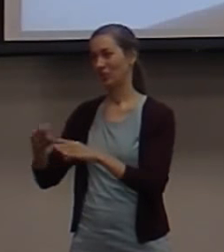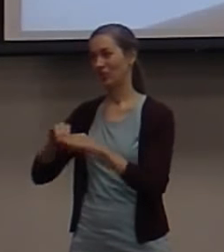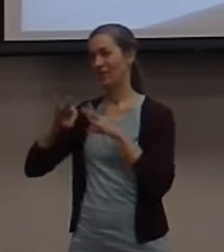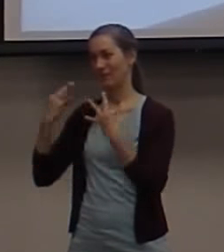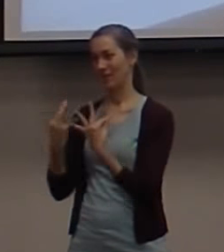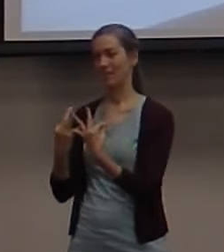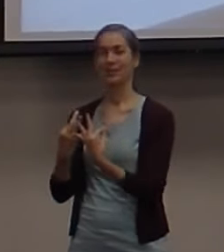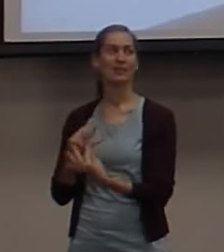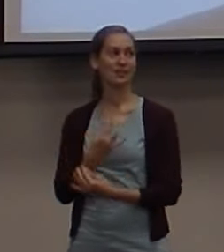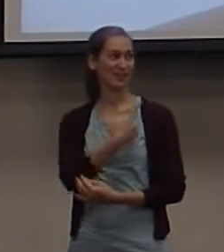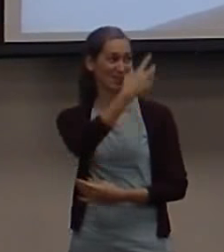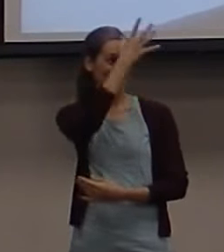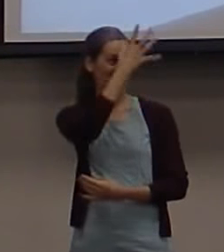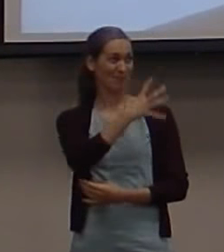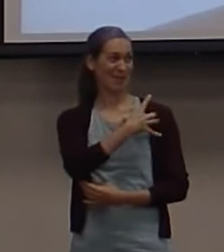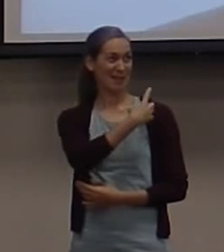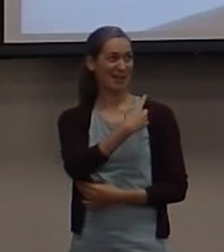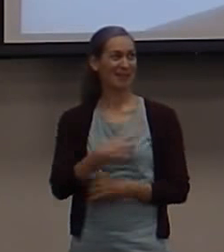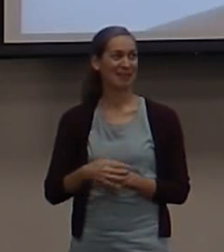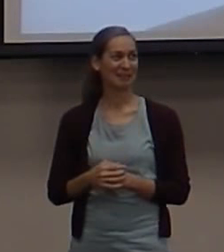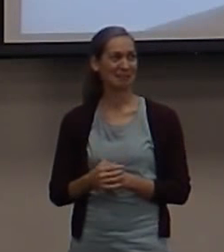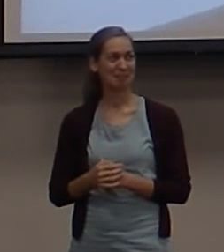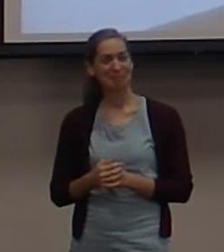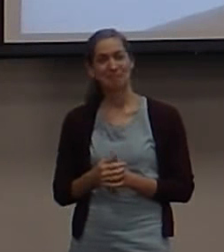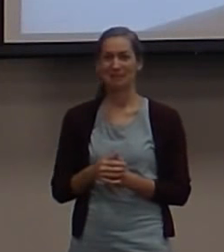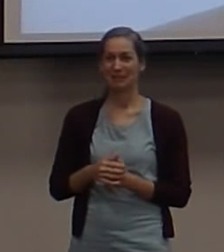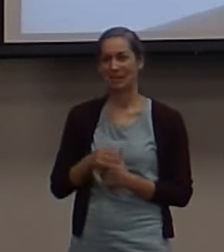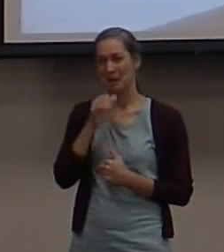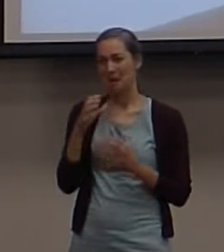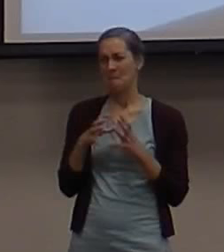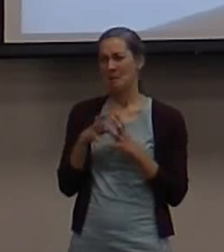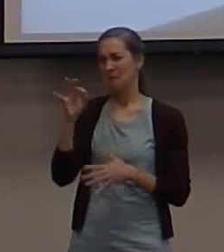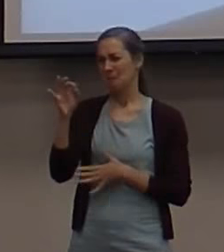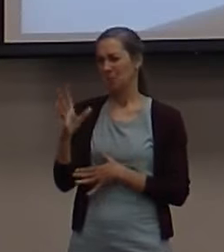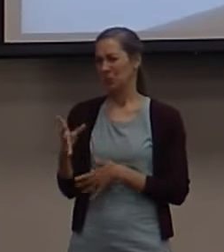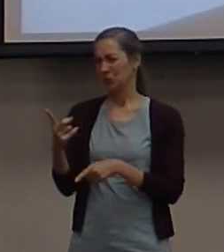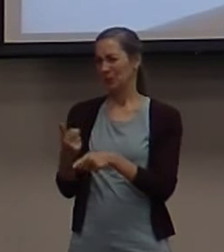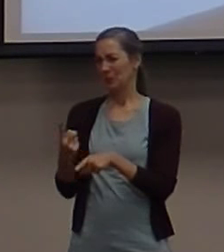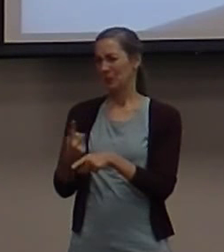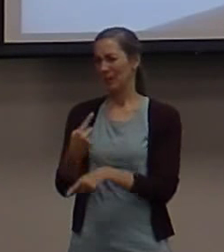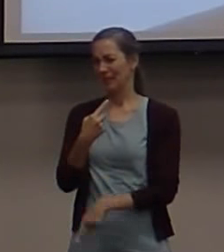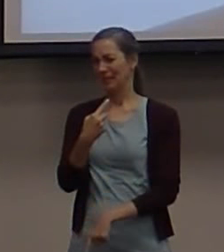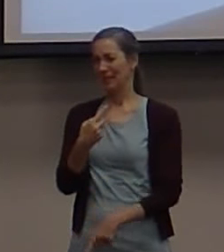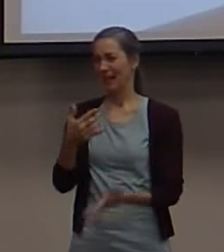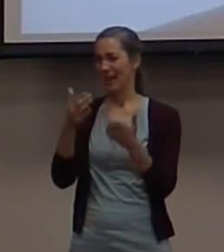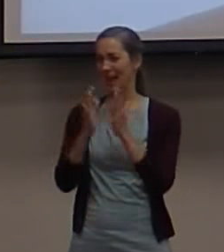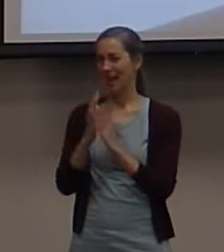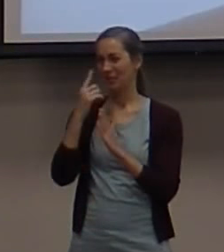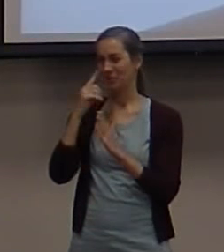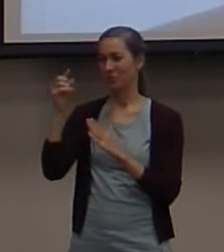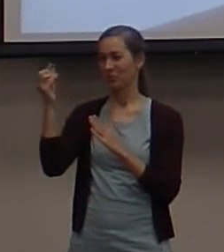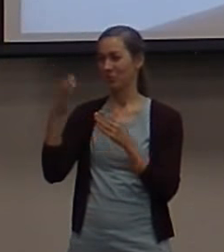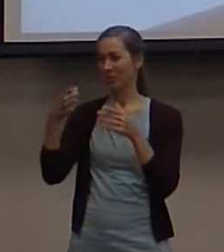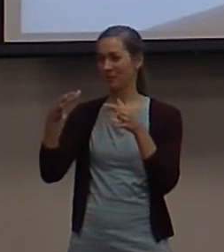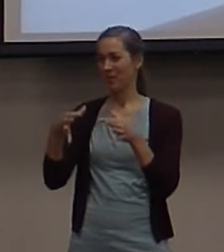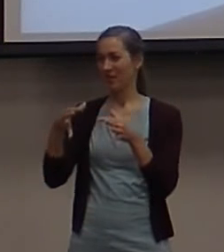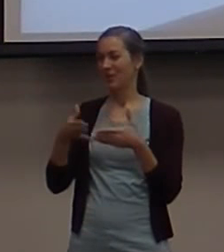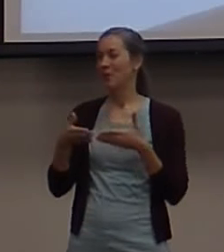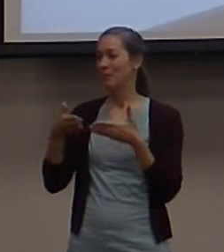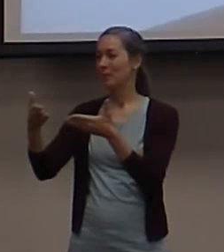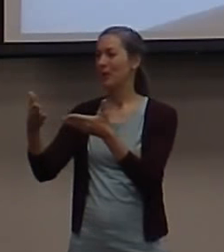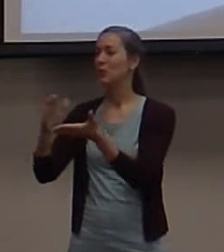And then there's this dude. Doesn't look like much of a preacher, does he? He asked for a solar player to take to school